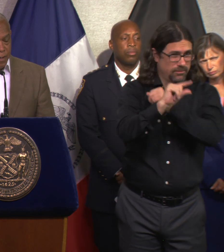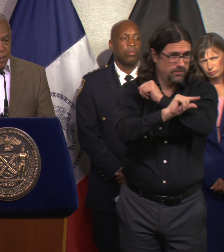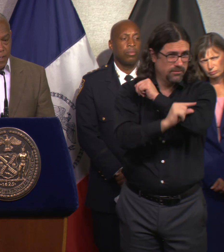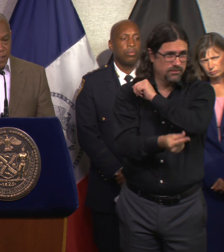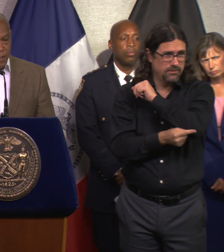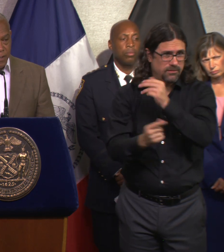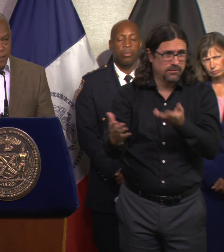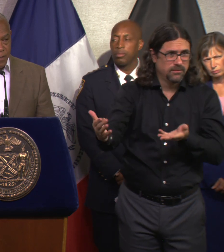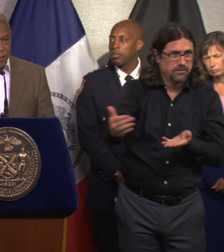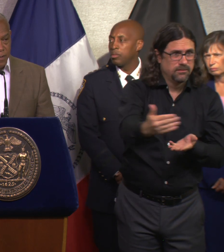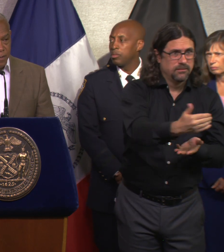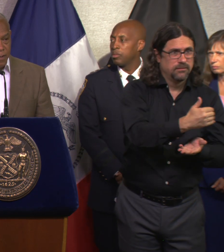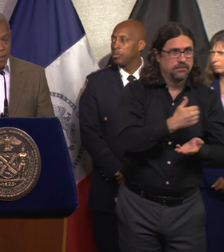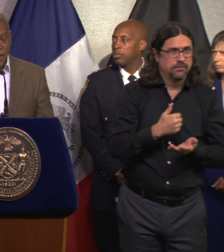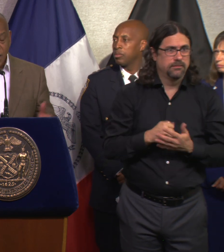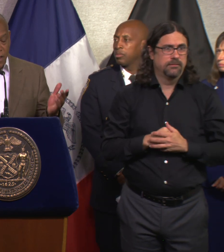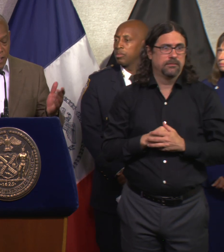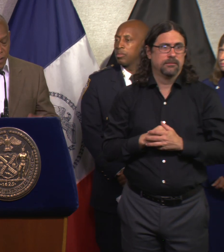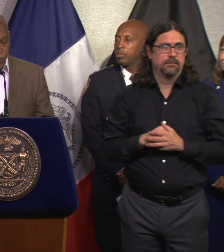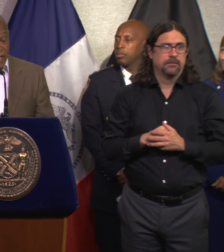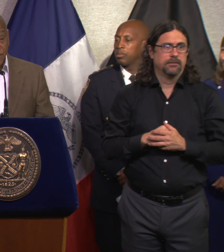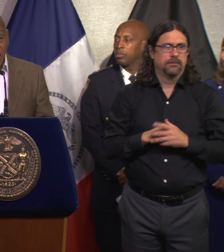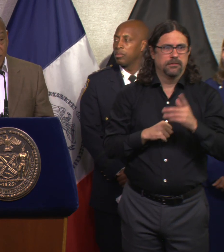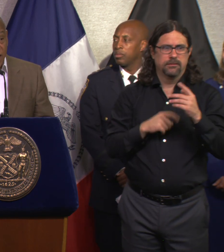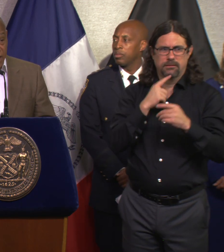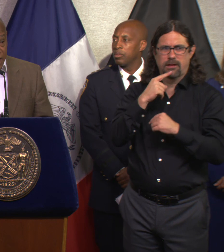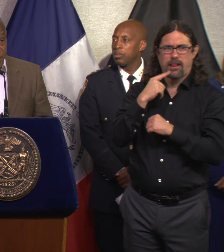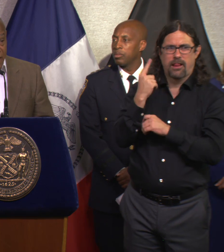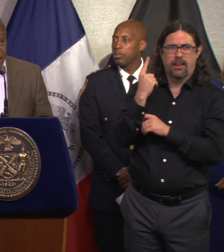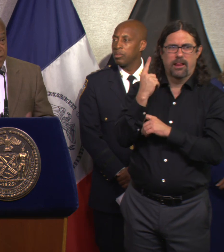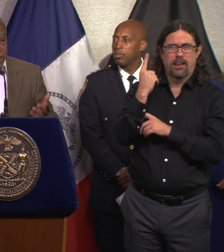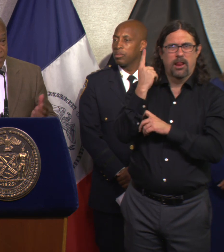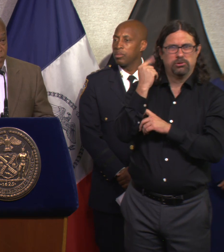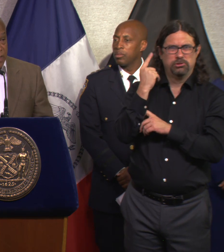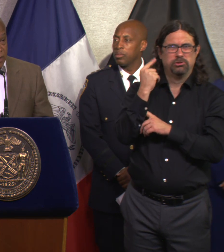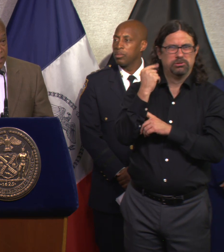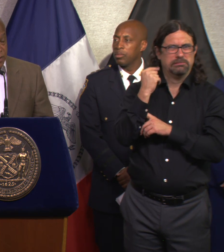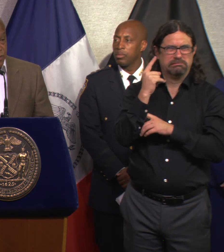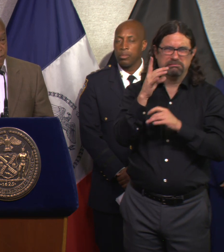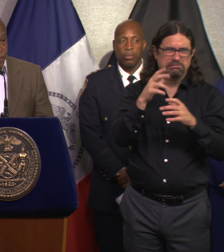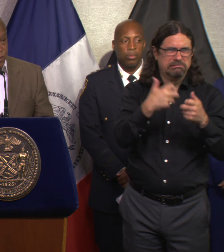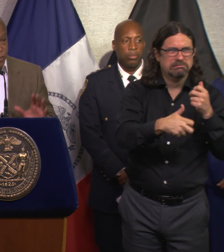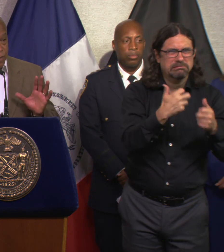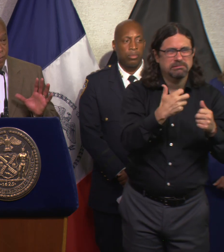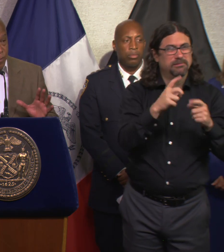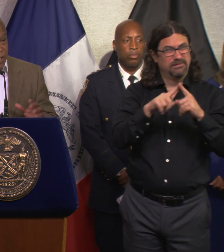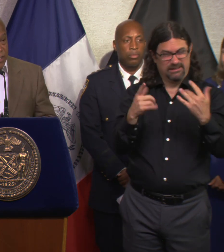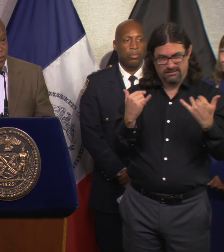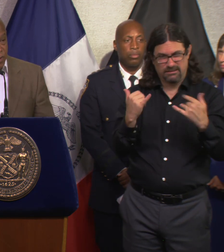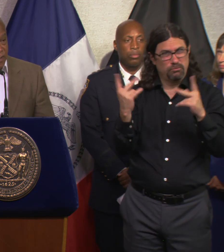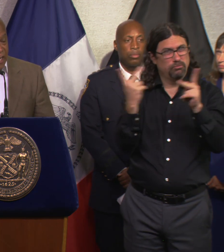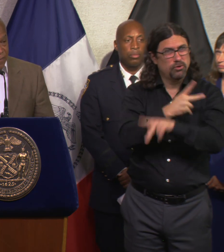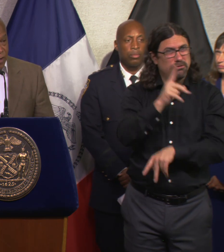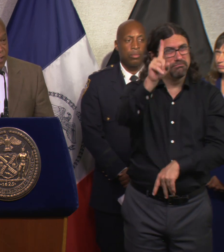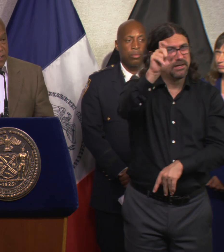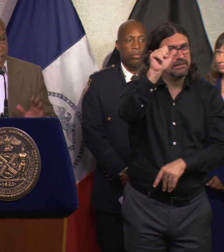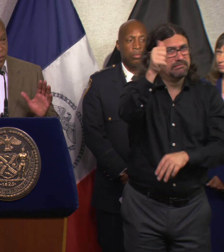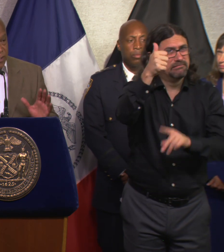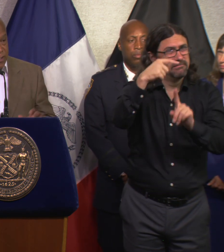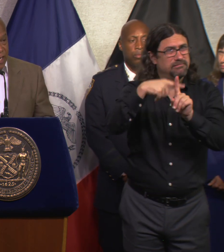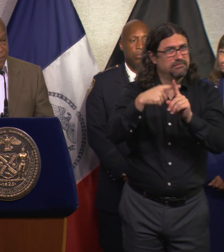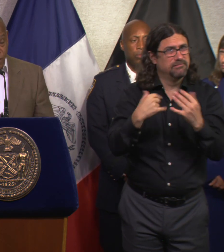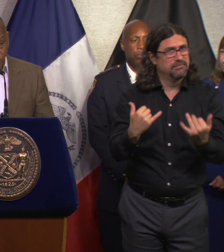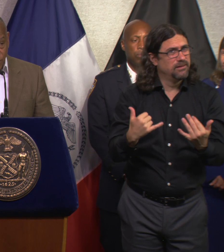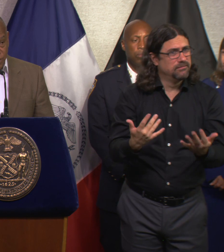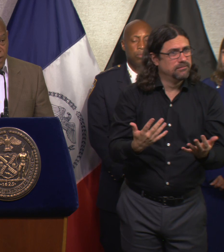in 110 degrees? Fair question. We have not done it in the past. It's something we could look into in the future. We've mobilized all of our lifeguards and